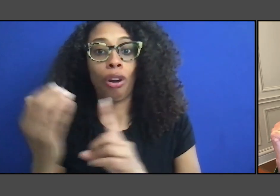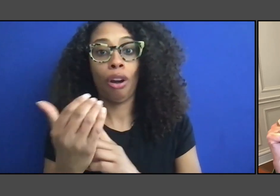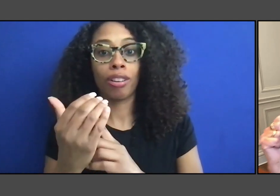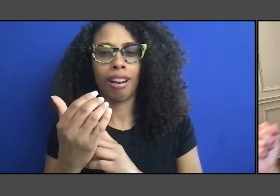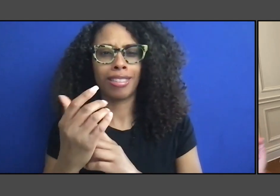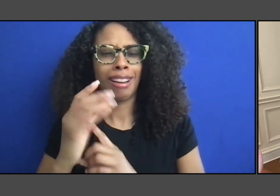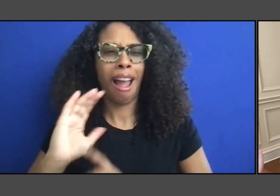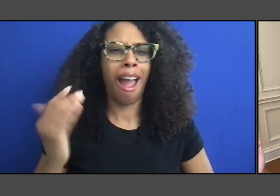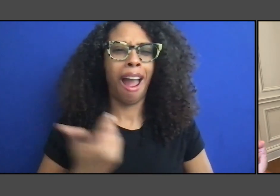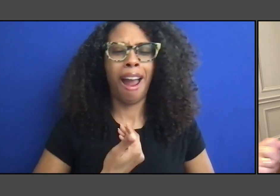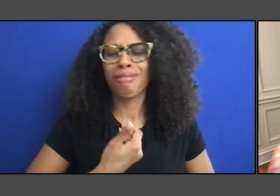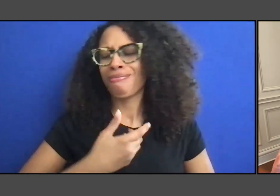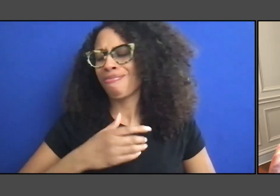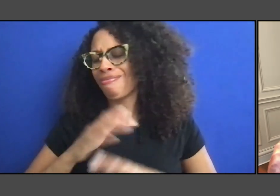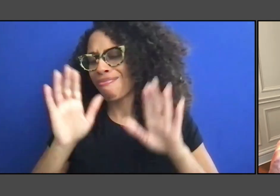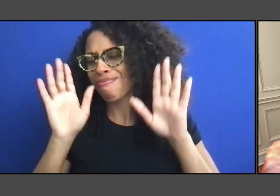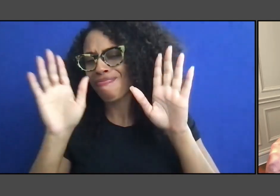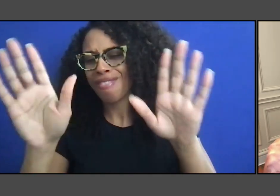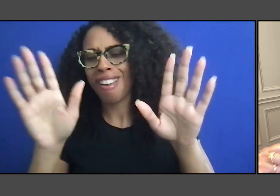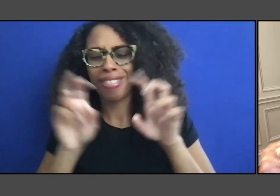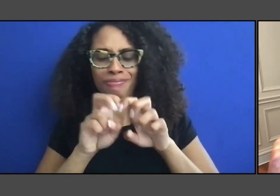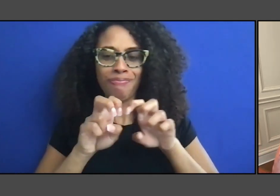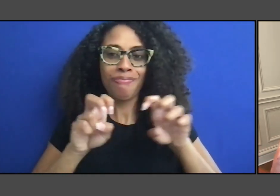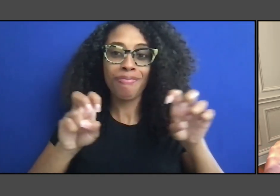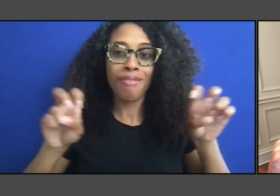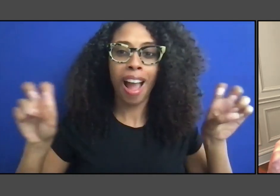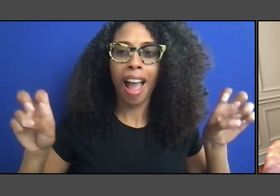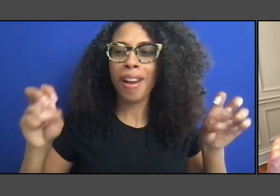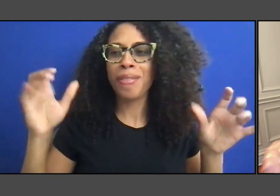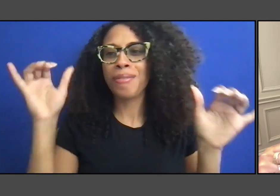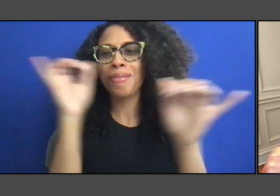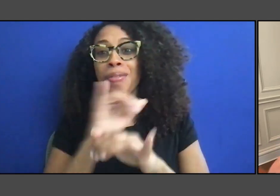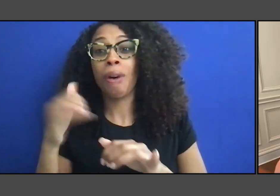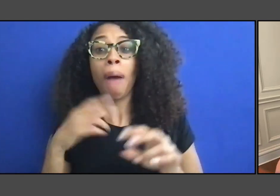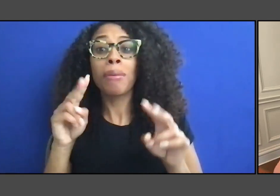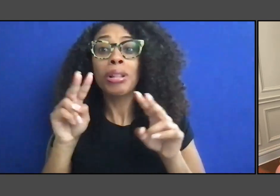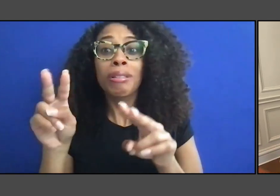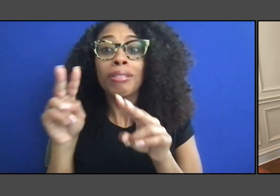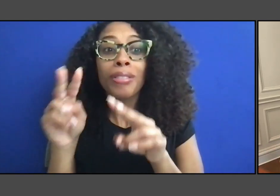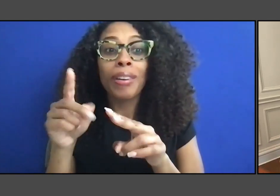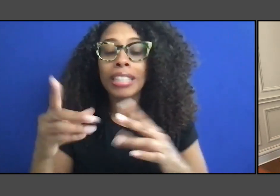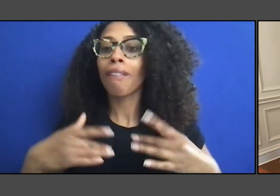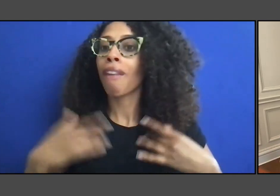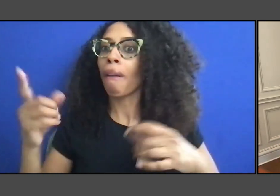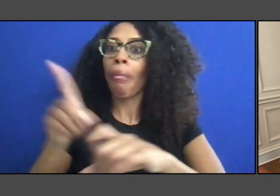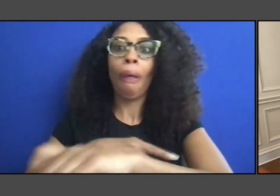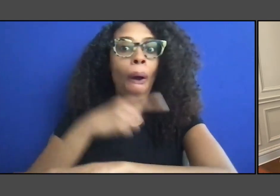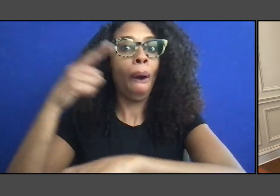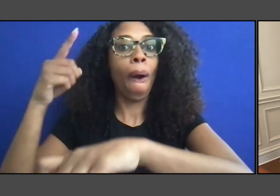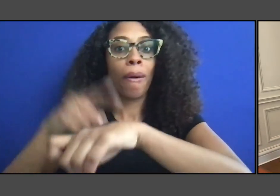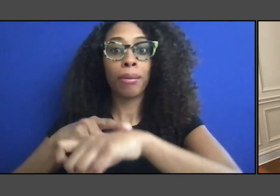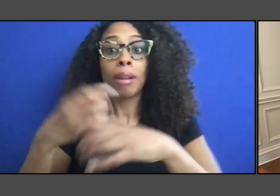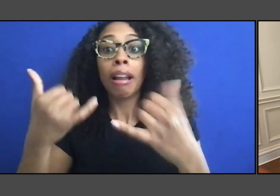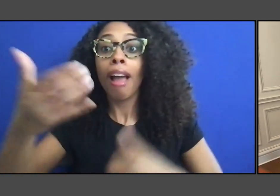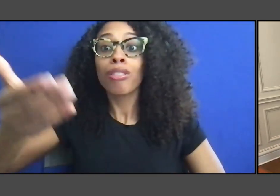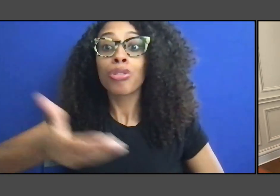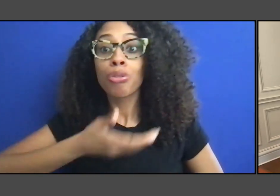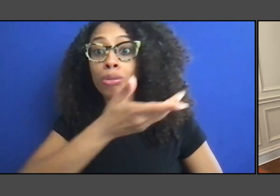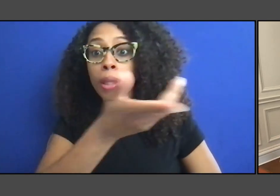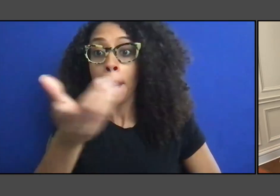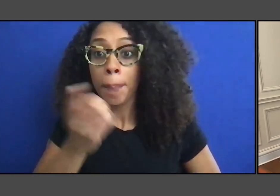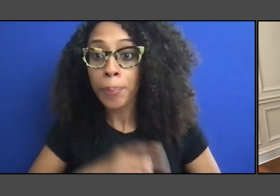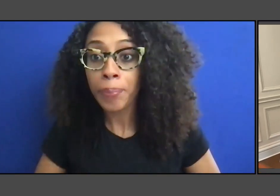all-star panel. I have been looking forward to this for a very long time, and let me introduce them.